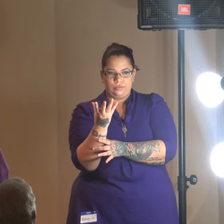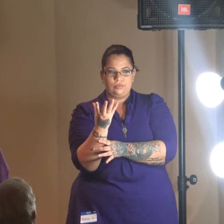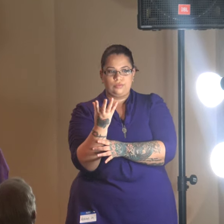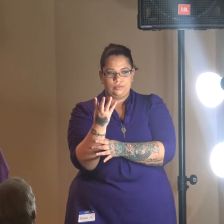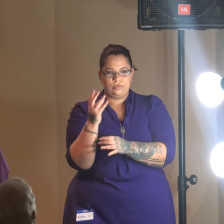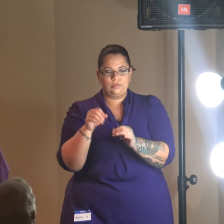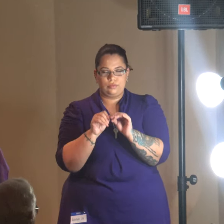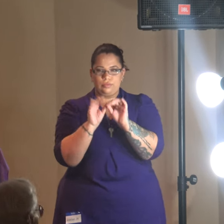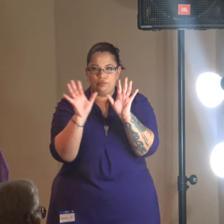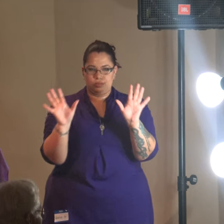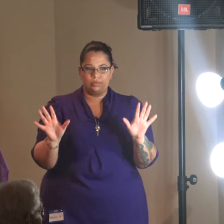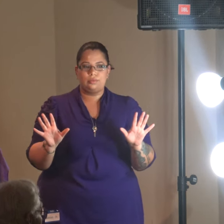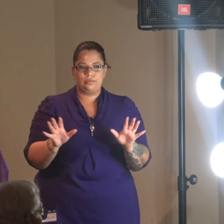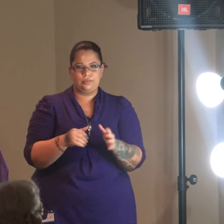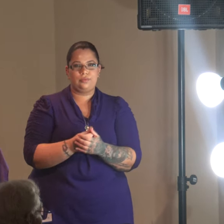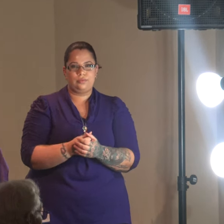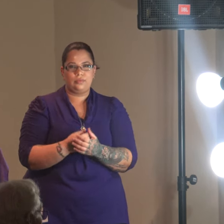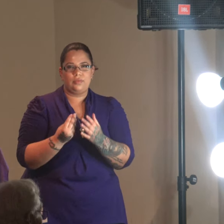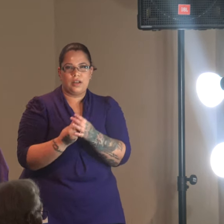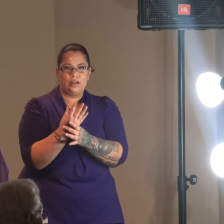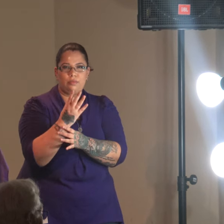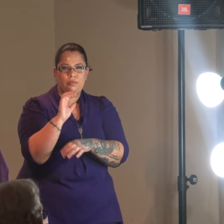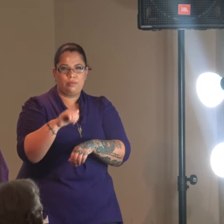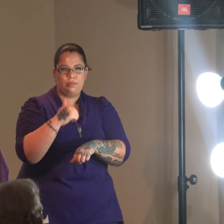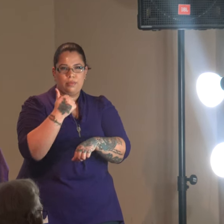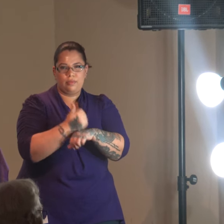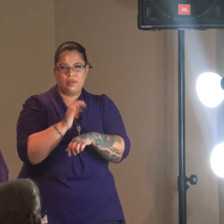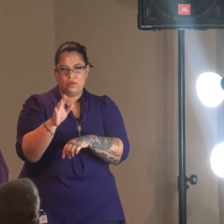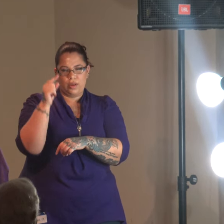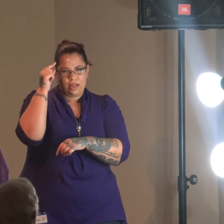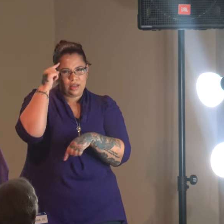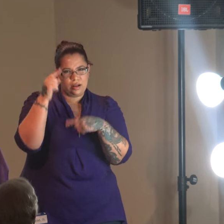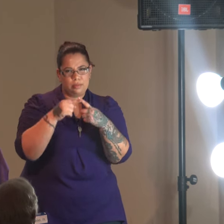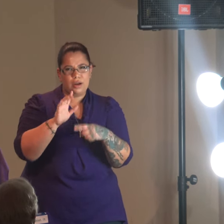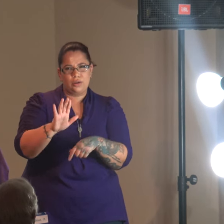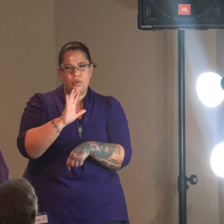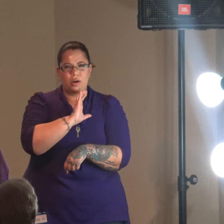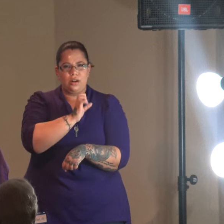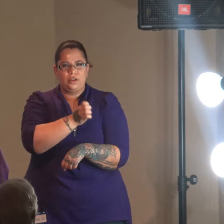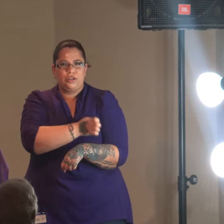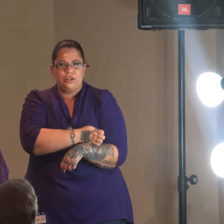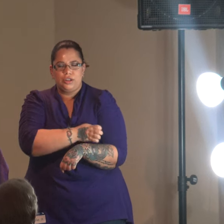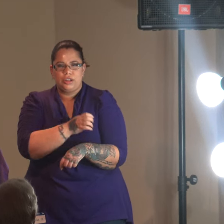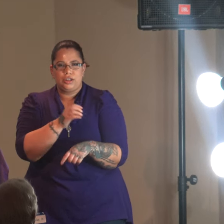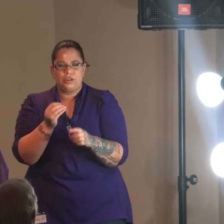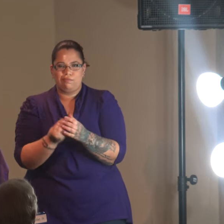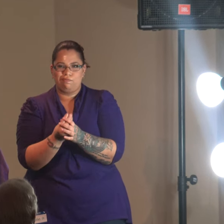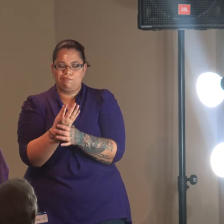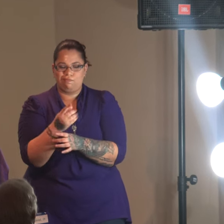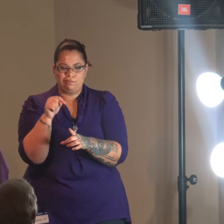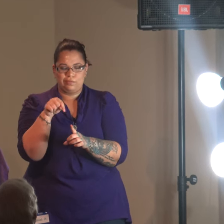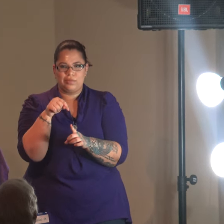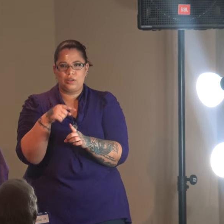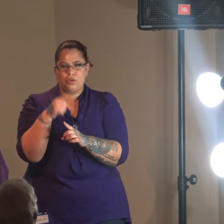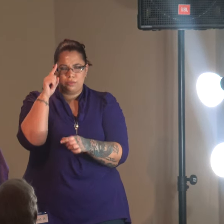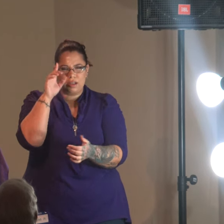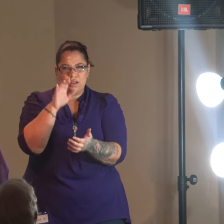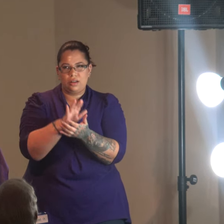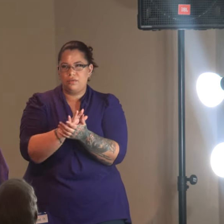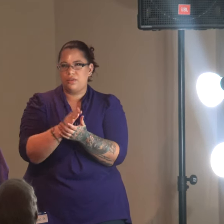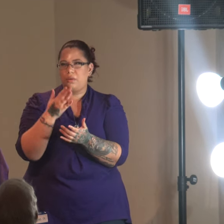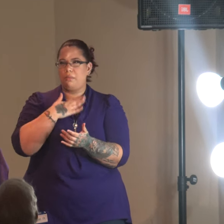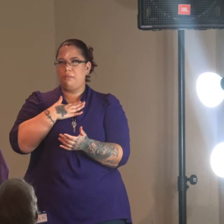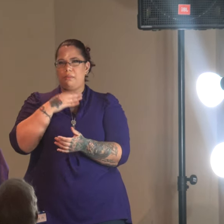It emerges based on what you're thinking about it, what energy you have around it, what you believe. So what is my